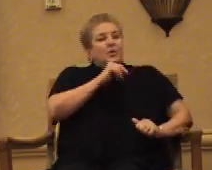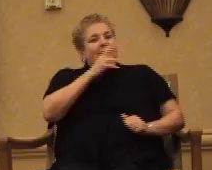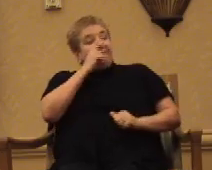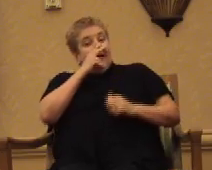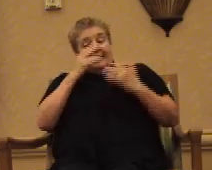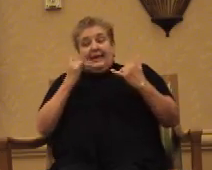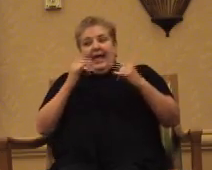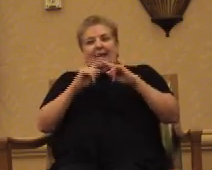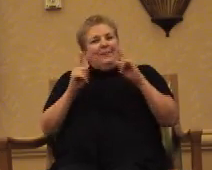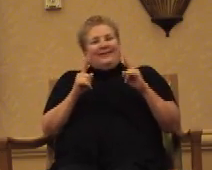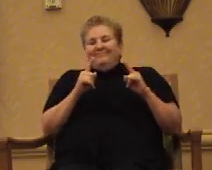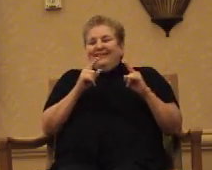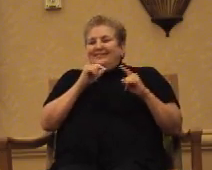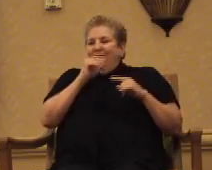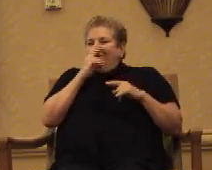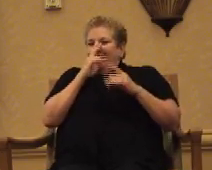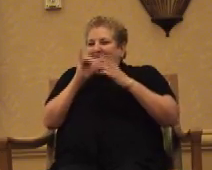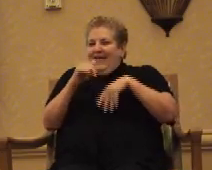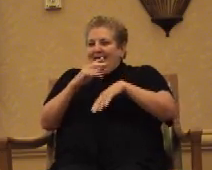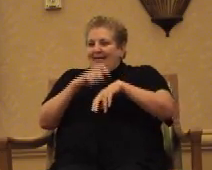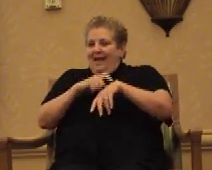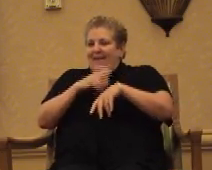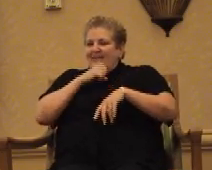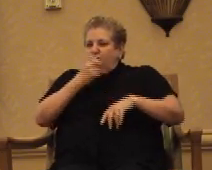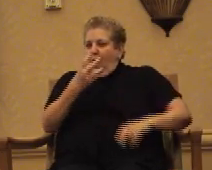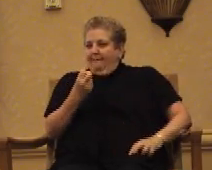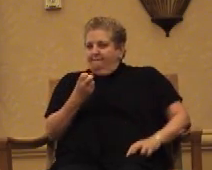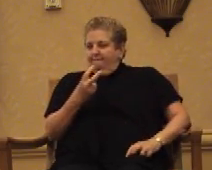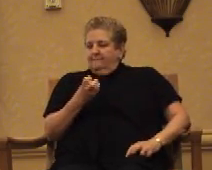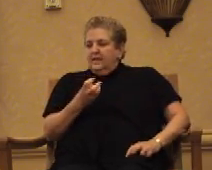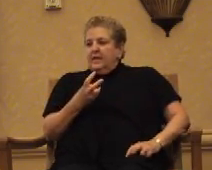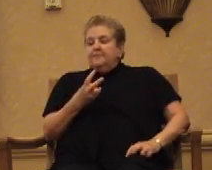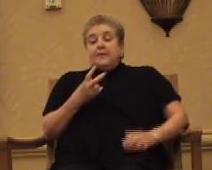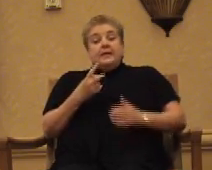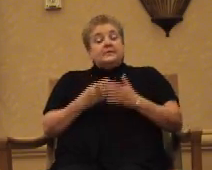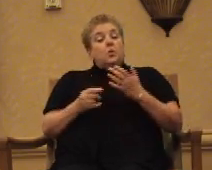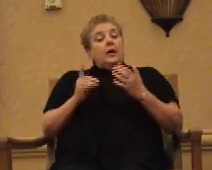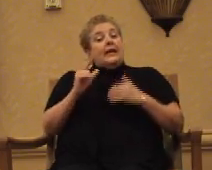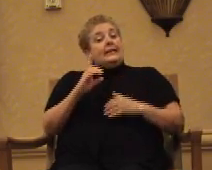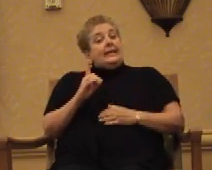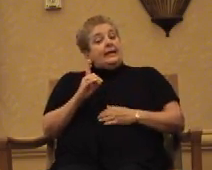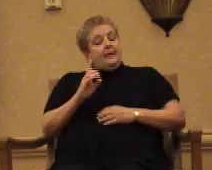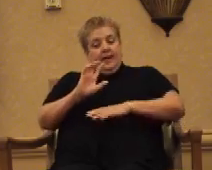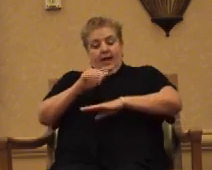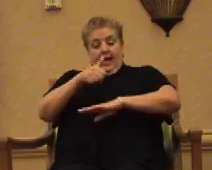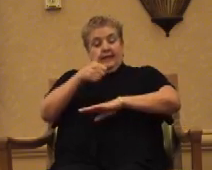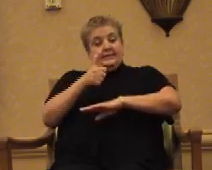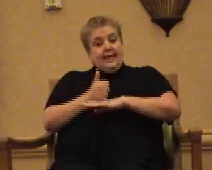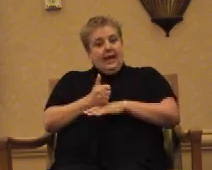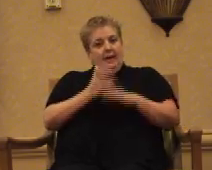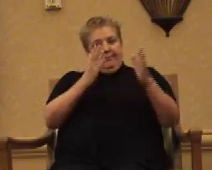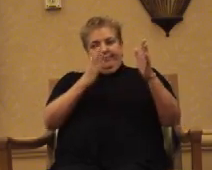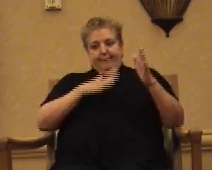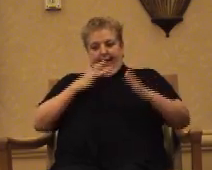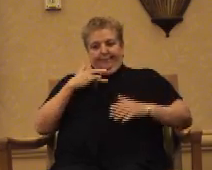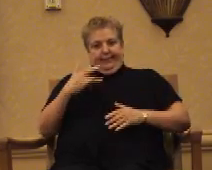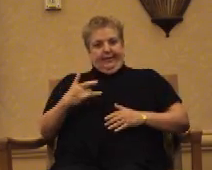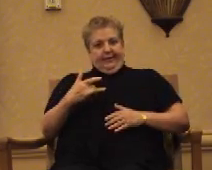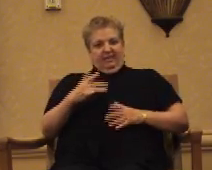and trying to get away. And what I did was, what I set up a pattern that I was to do for deep into sobriety, is I